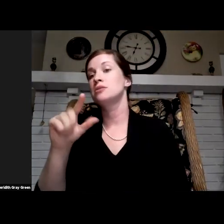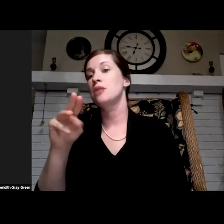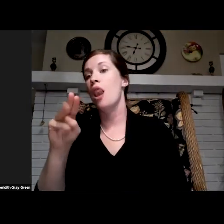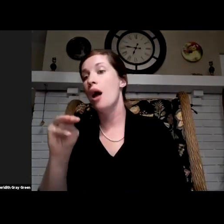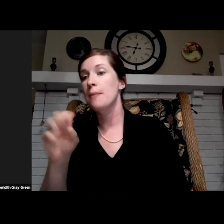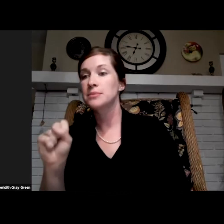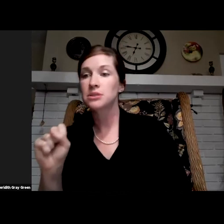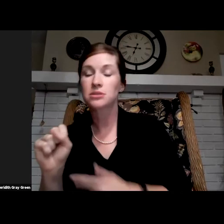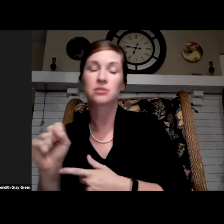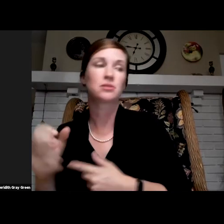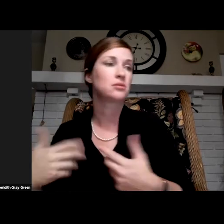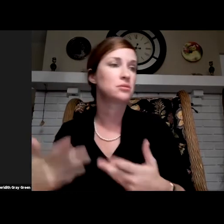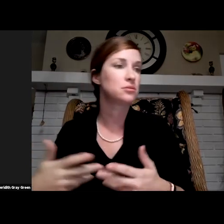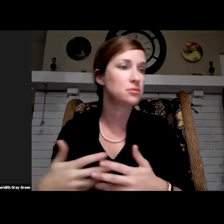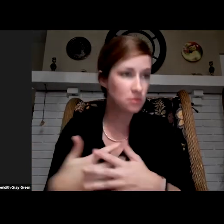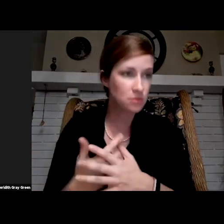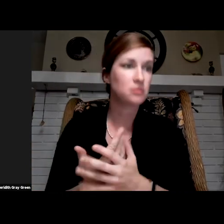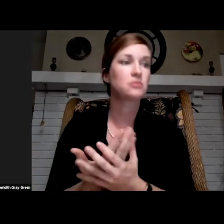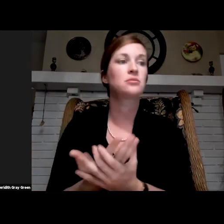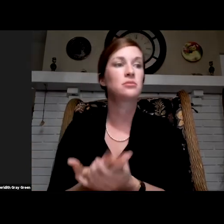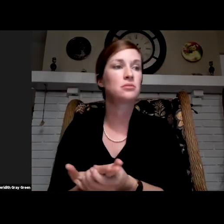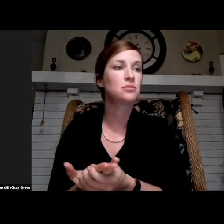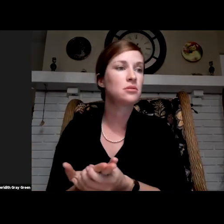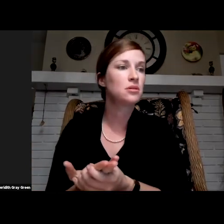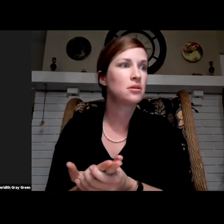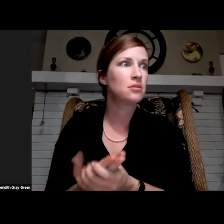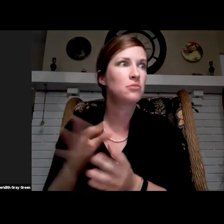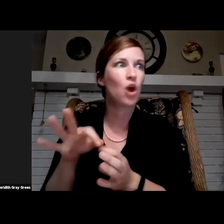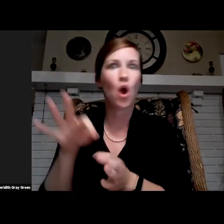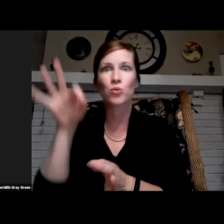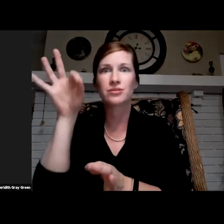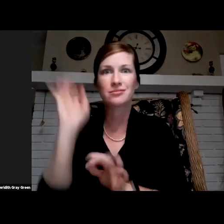Yeah, construction, slums,